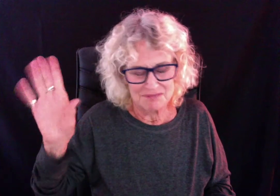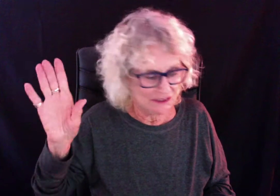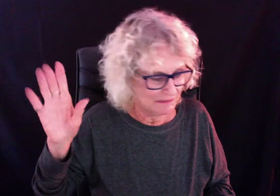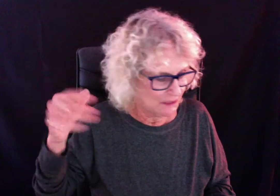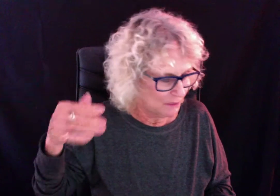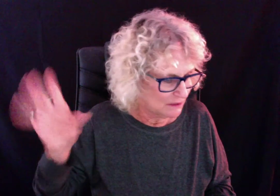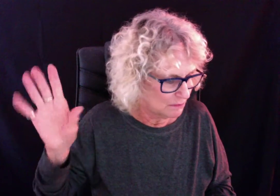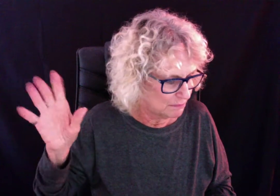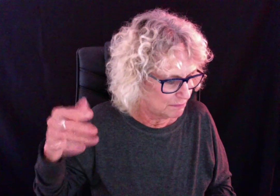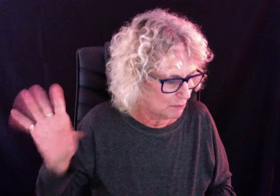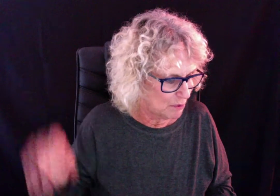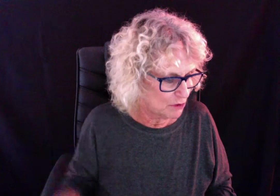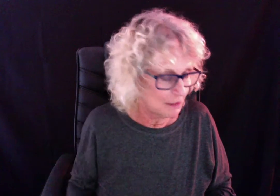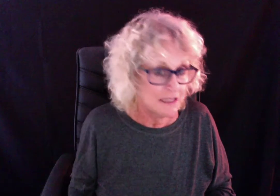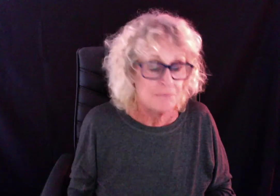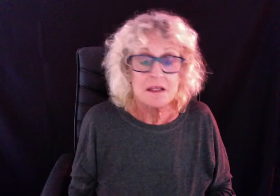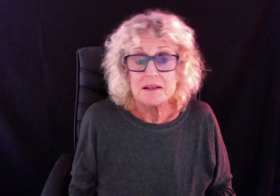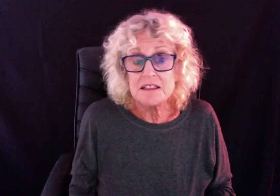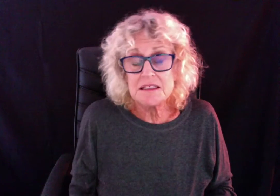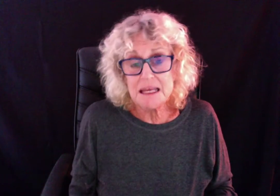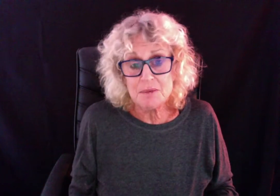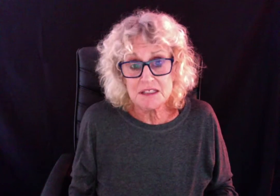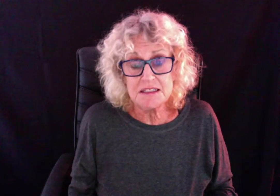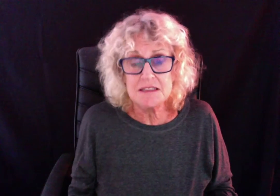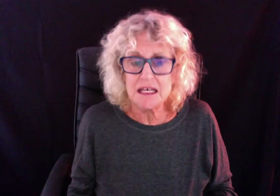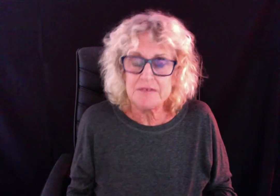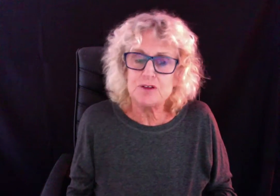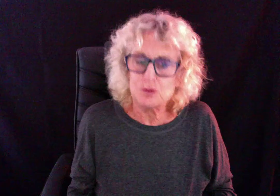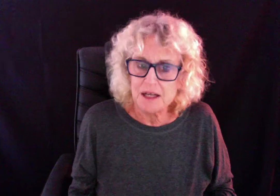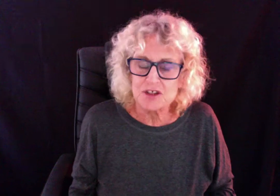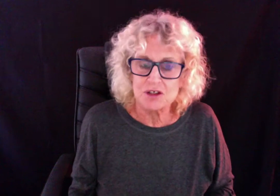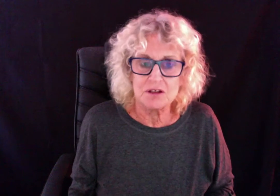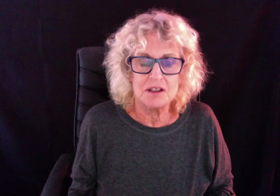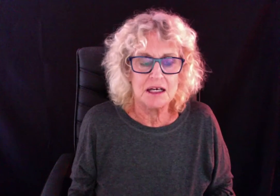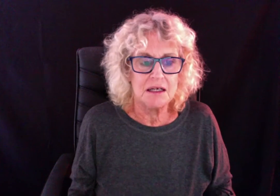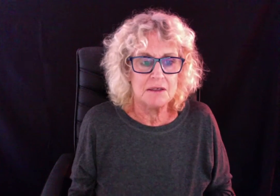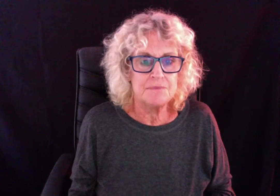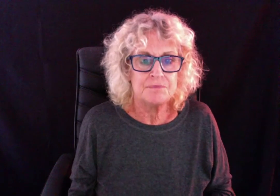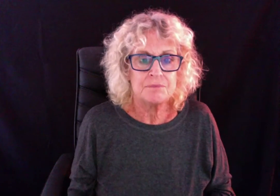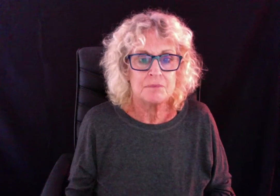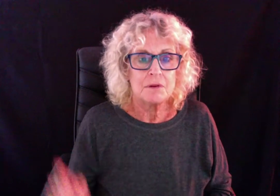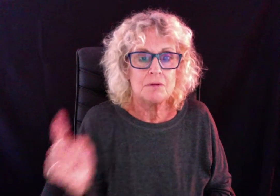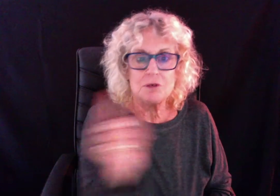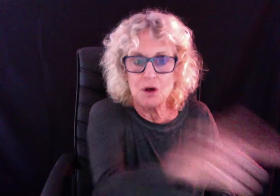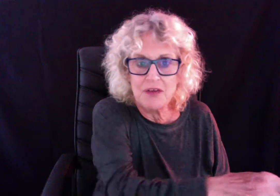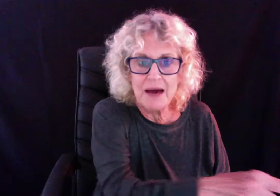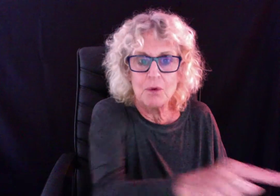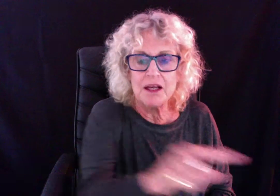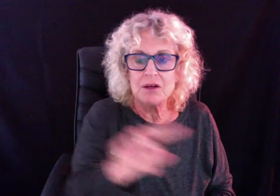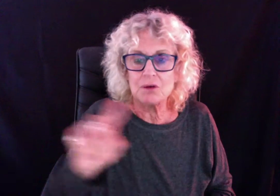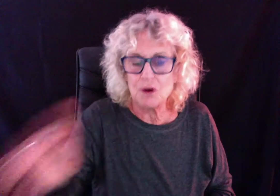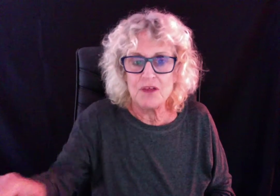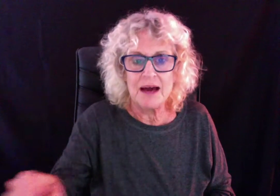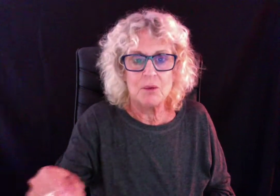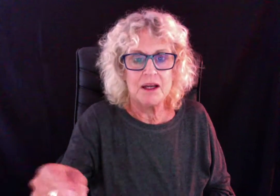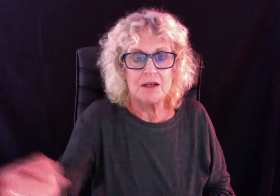Just get away. Don't bother me. The same with this, it's kind of a directional. Go that way, or go that way, or